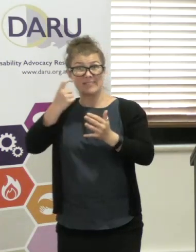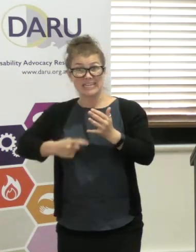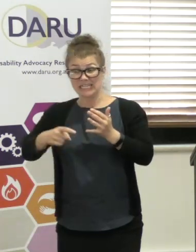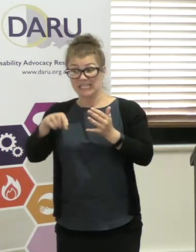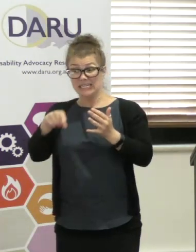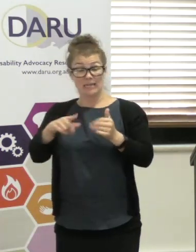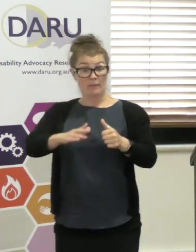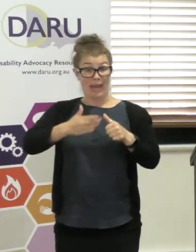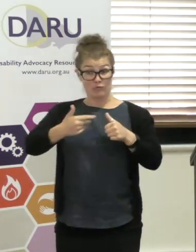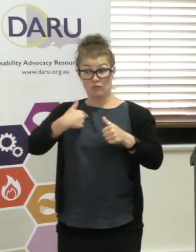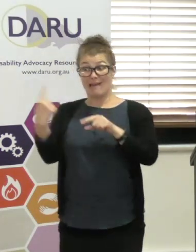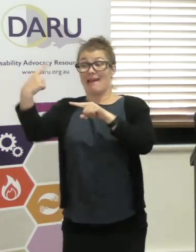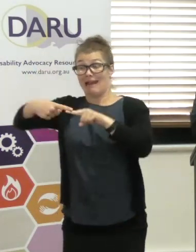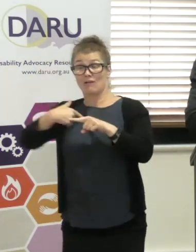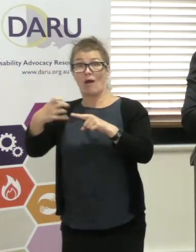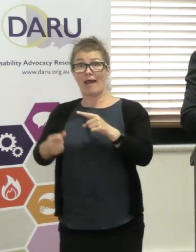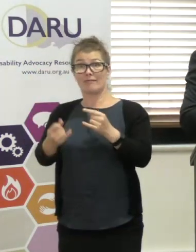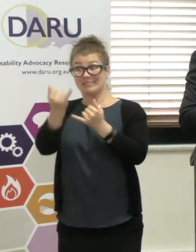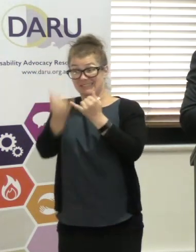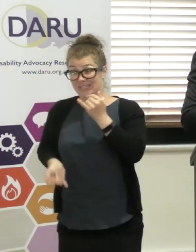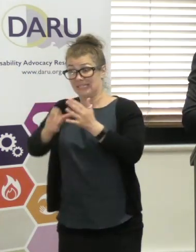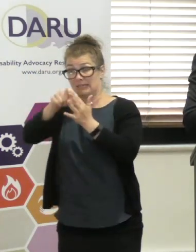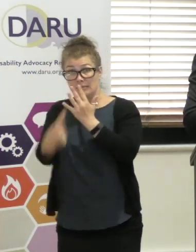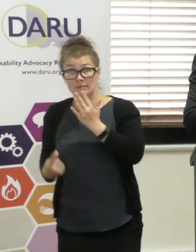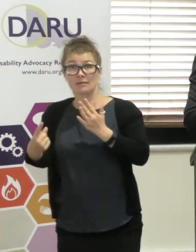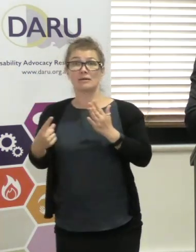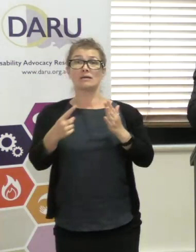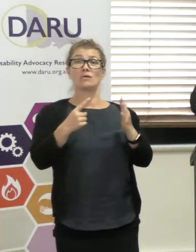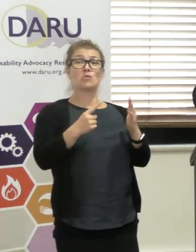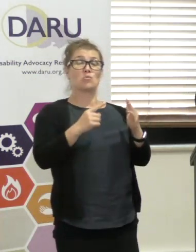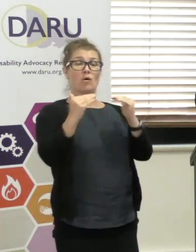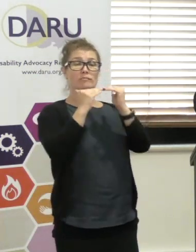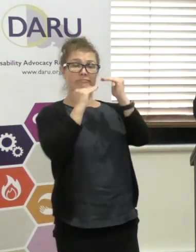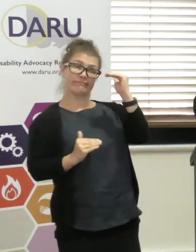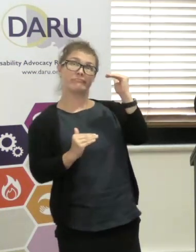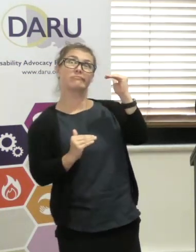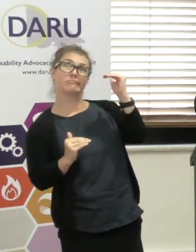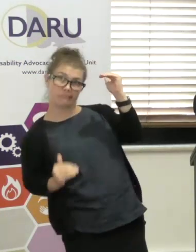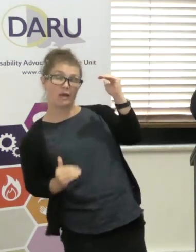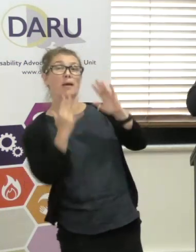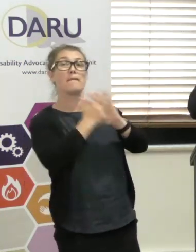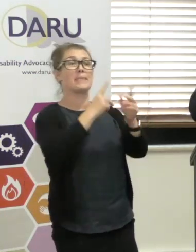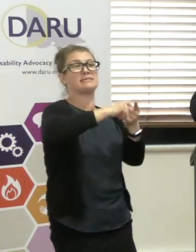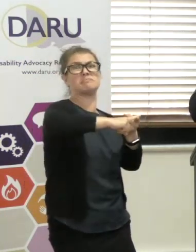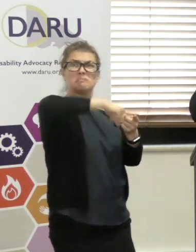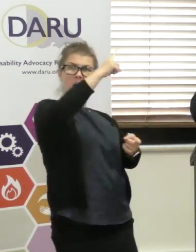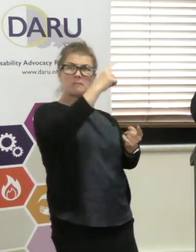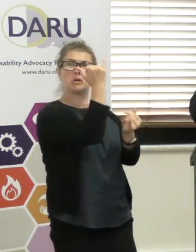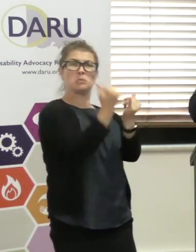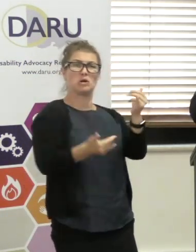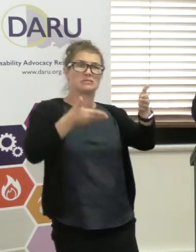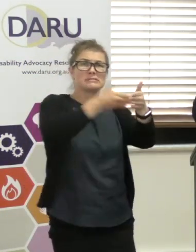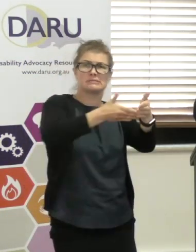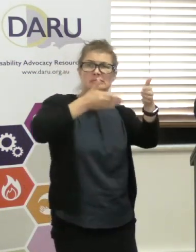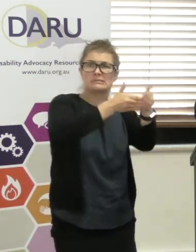is severe and profound, the inequality or the barriers you face go up. So you're really talking about understanding this